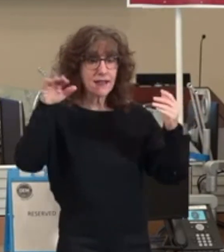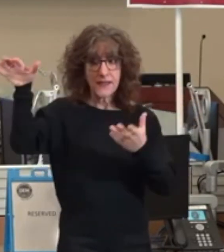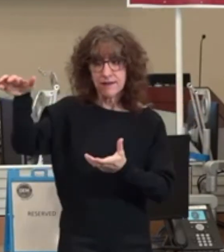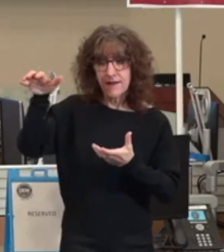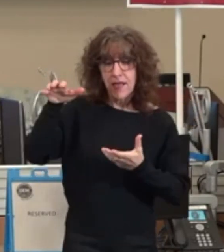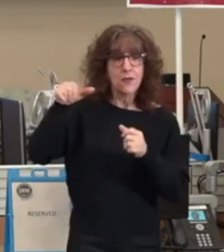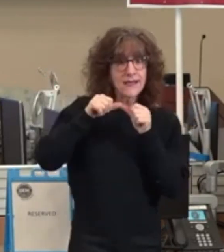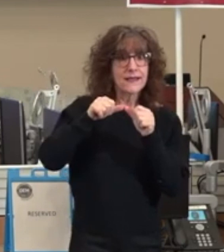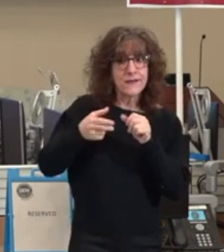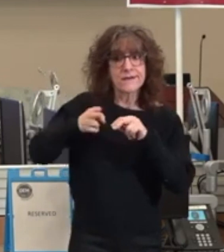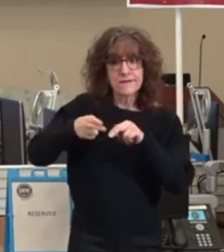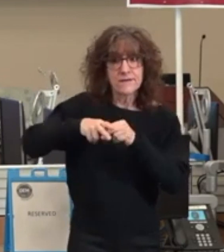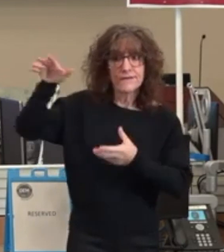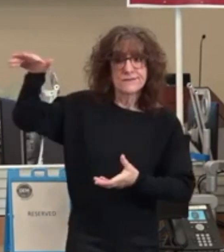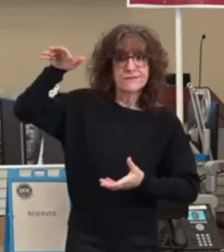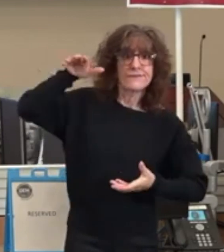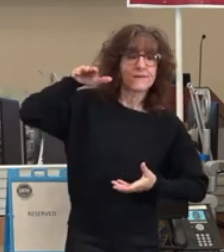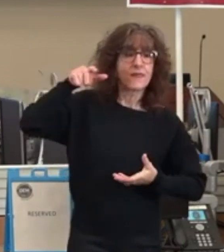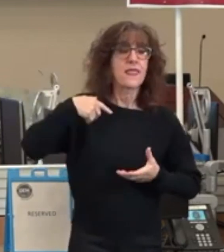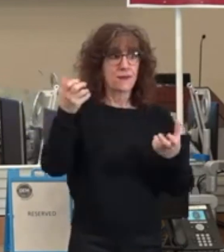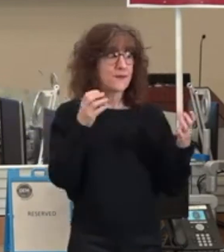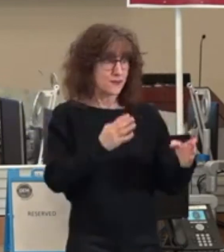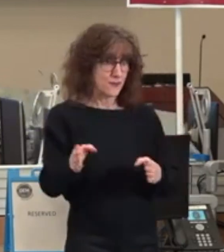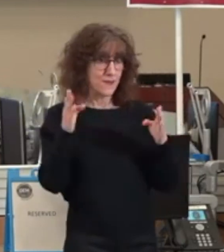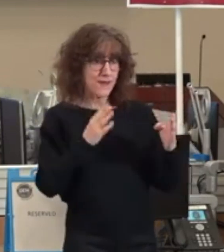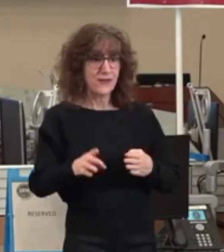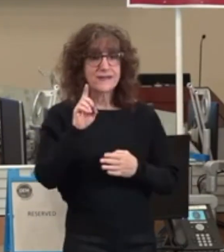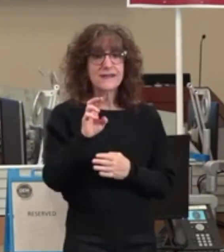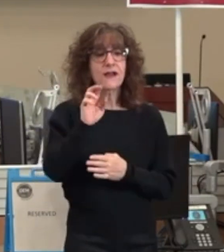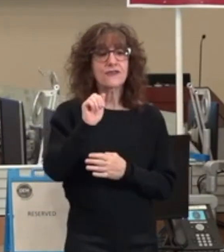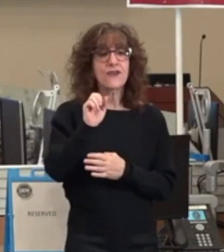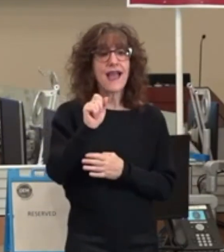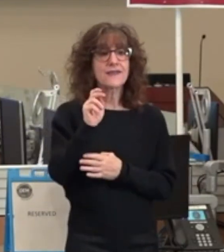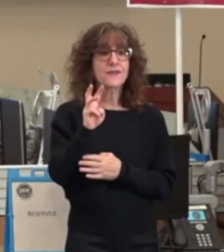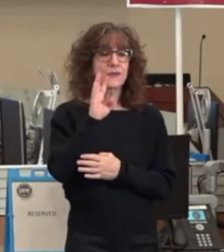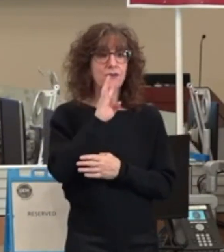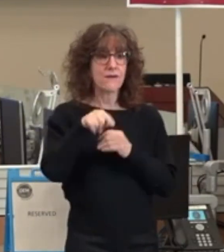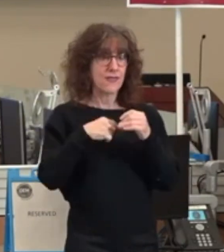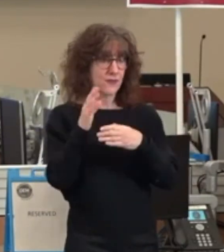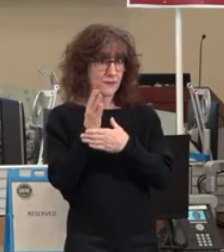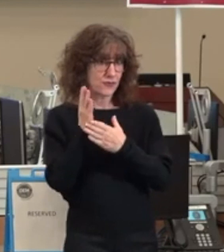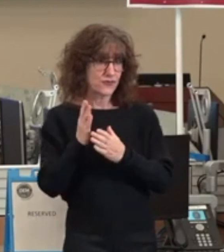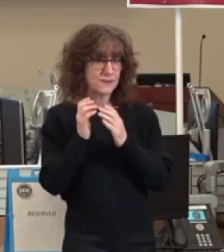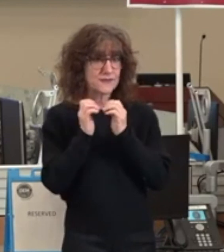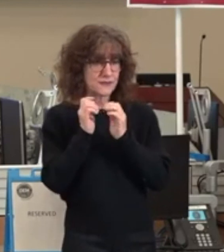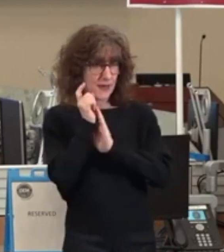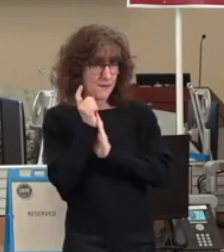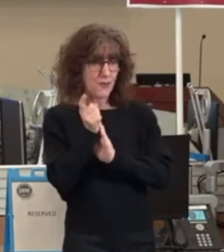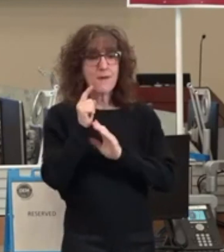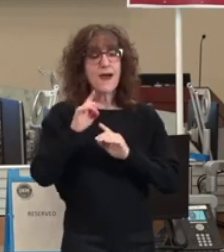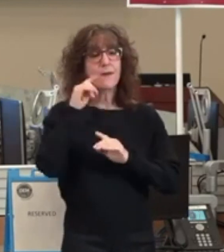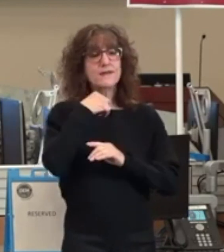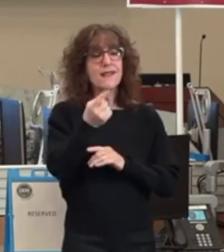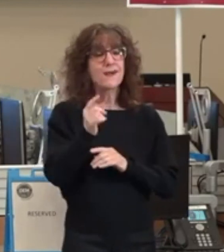supply will continue to increase, and we wanted to be prepared. Dr. Askew will talk about those partnerships in a moment, but I can tell